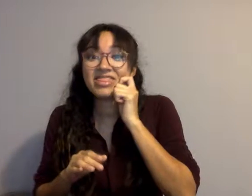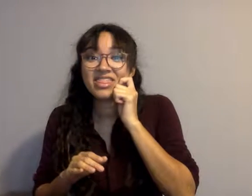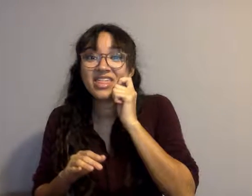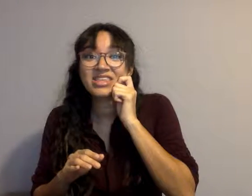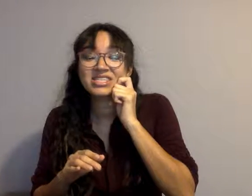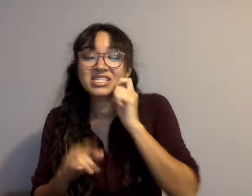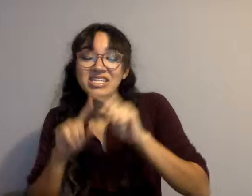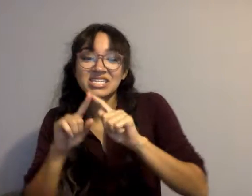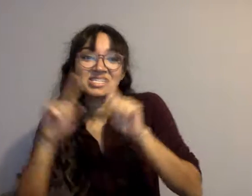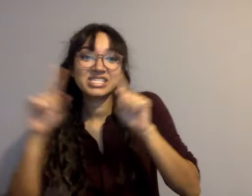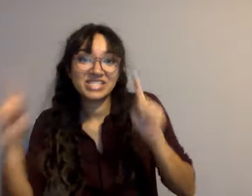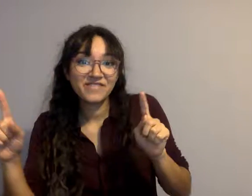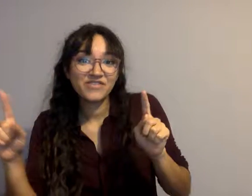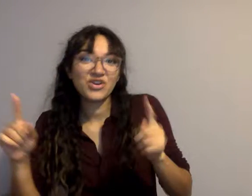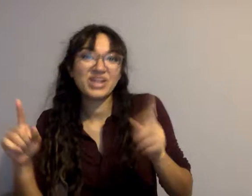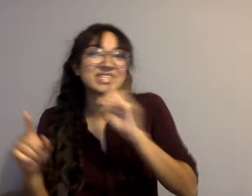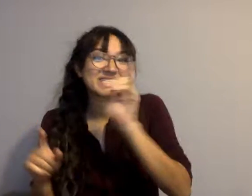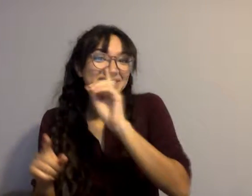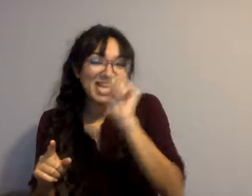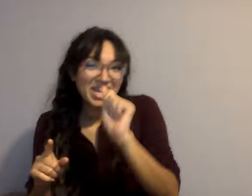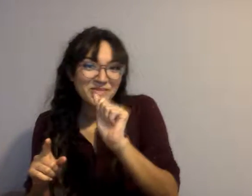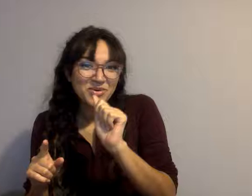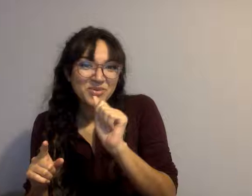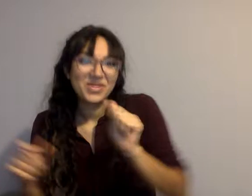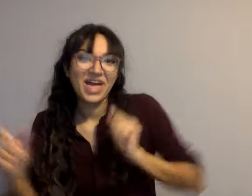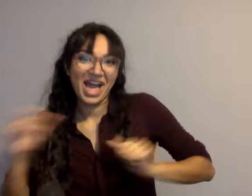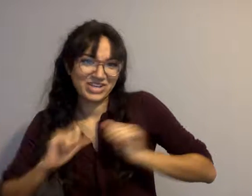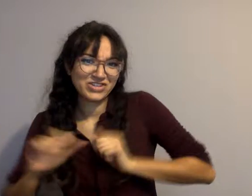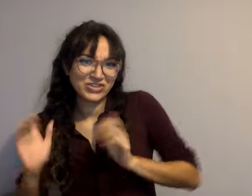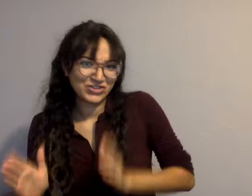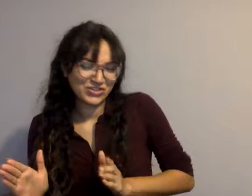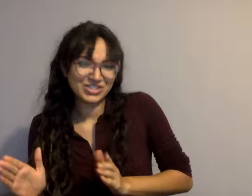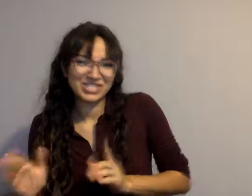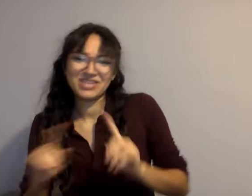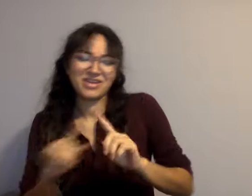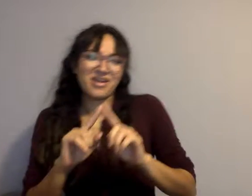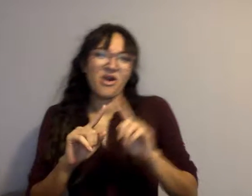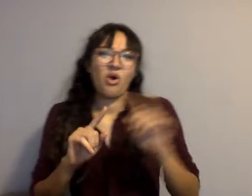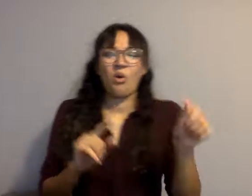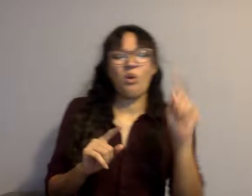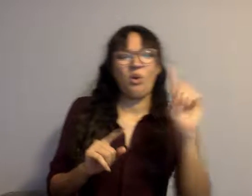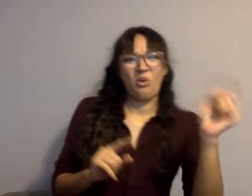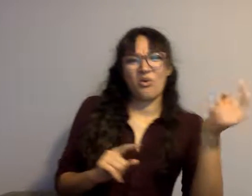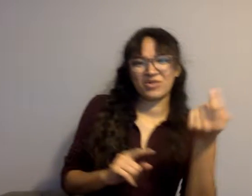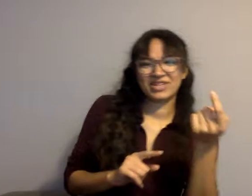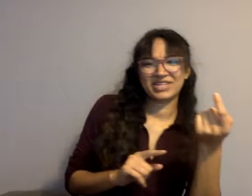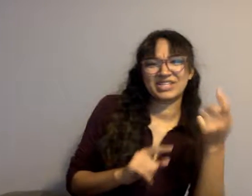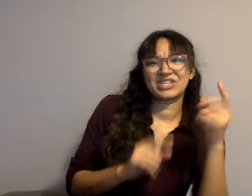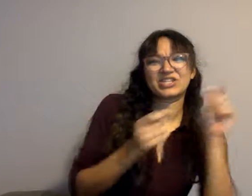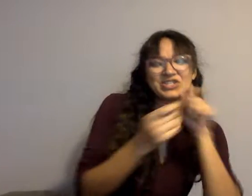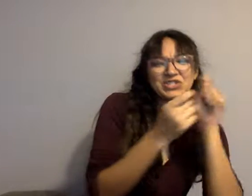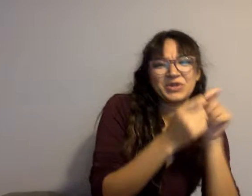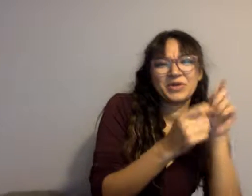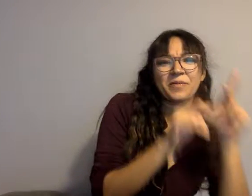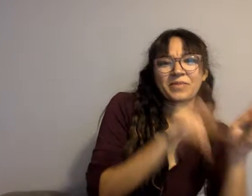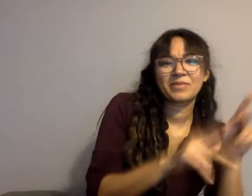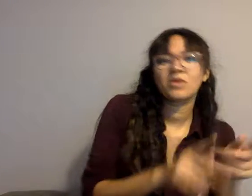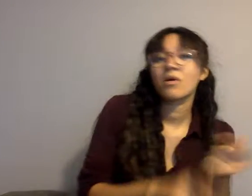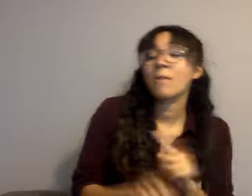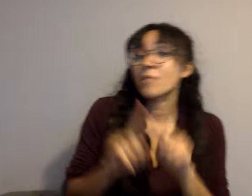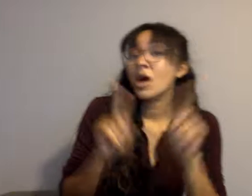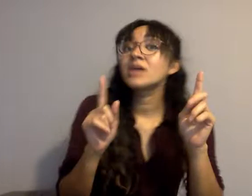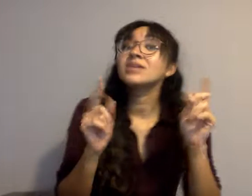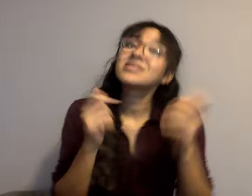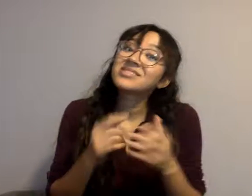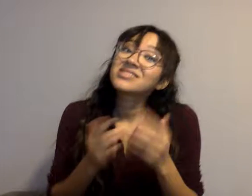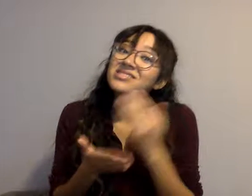only hired perfect people, but there were exceptions to the rule. I grew up watching Whoopi Goldberg, Roseanne Barr,